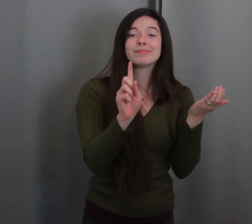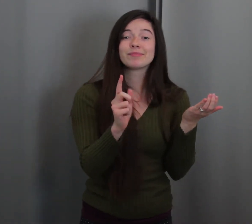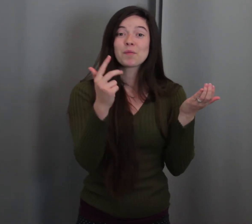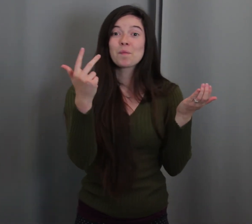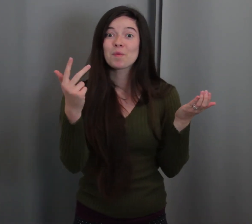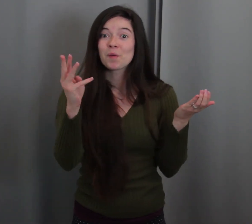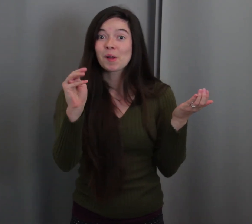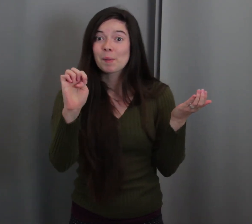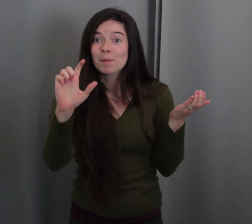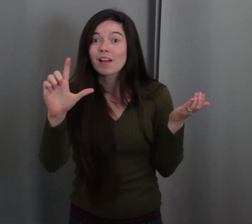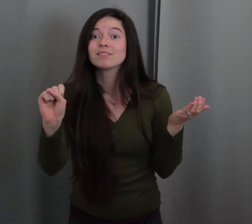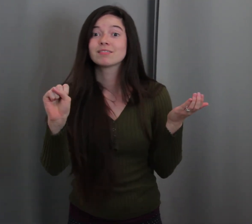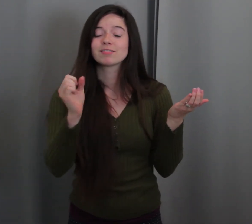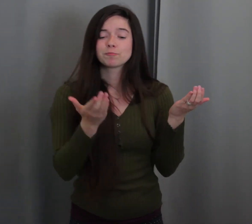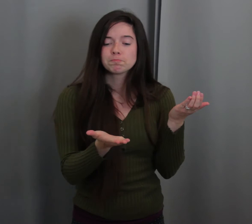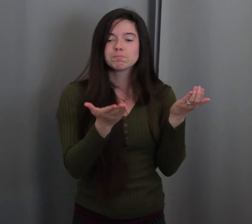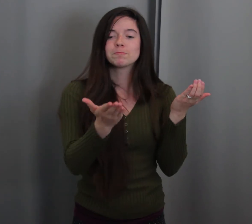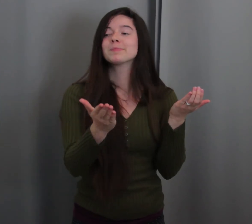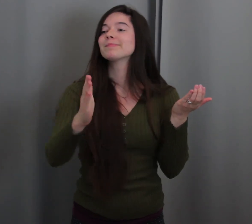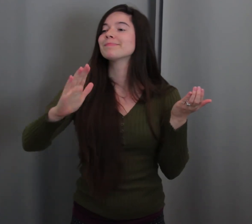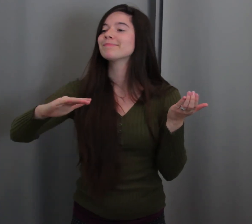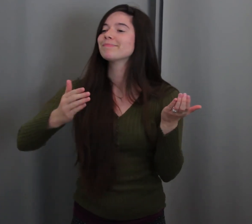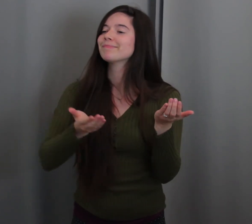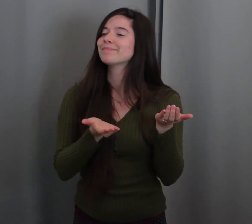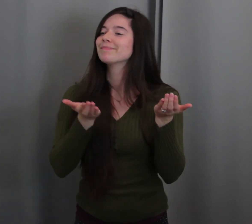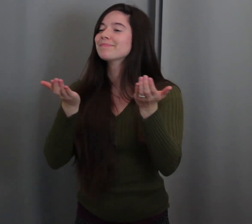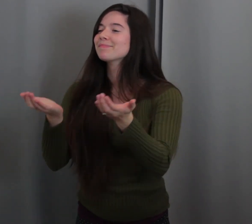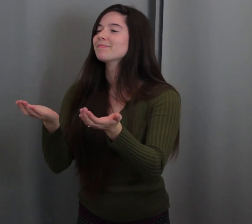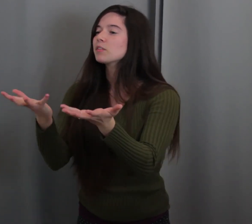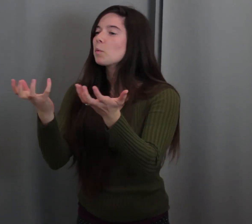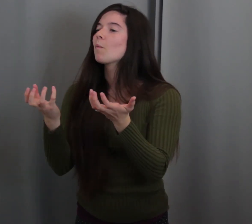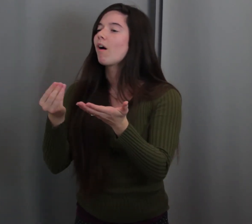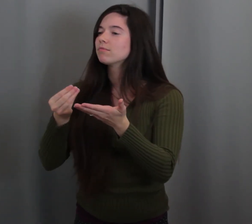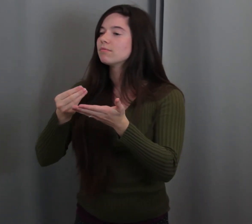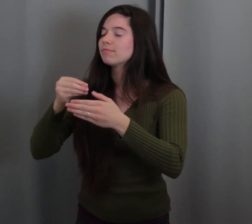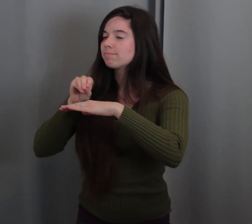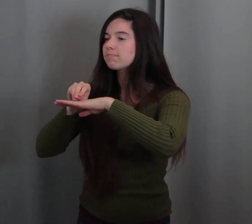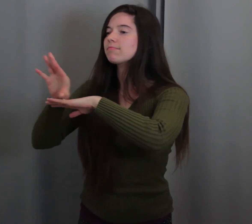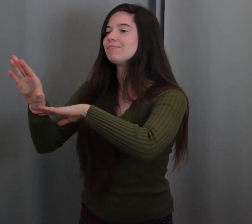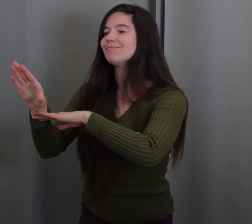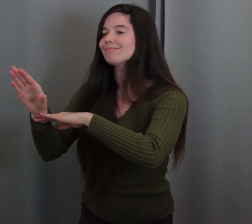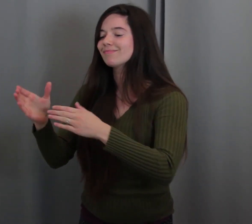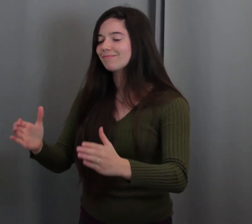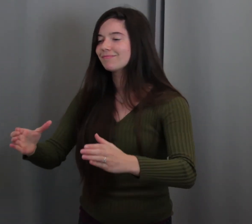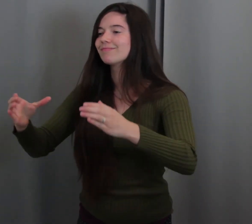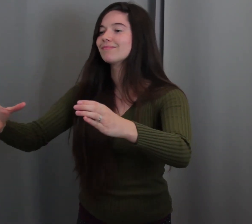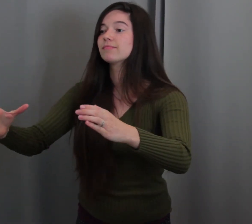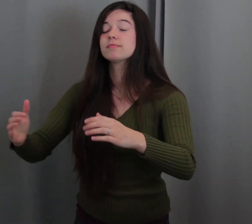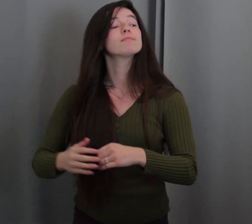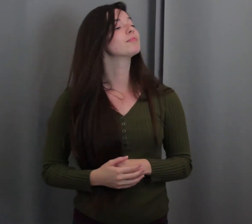money he had, made the gifts doubly precious.